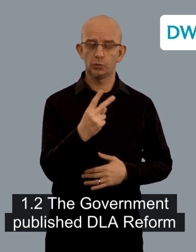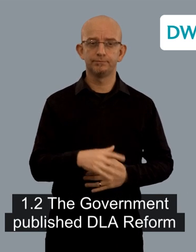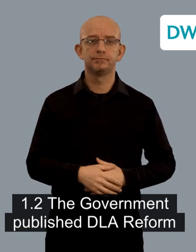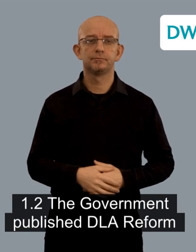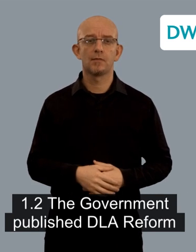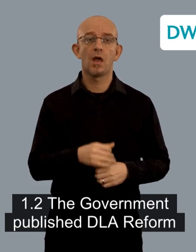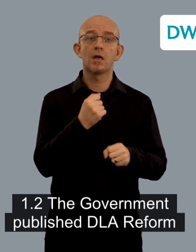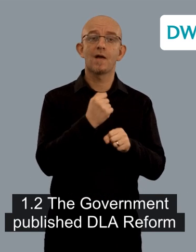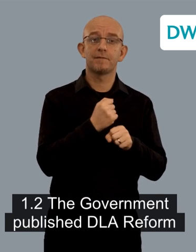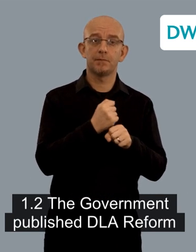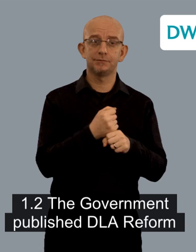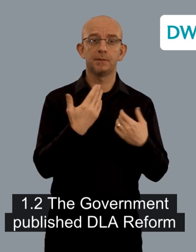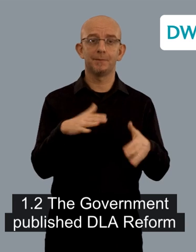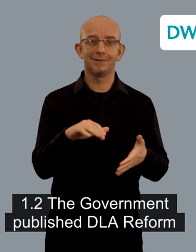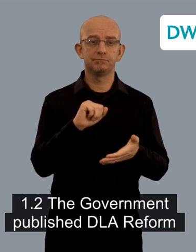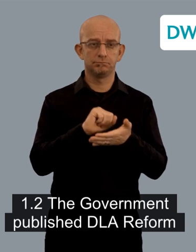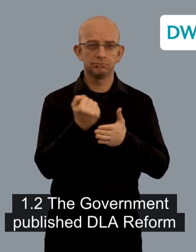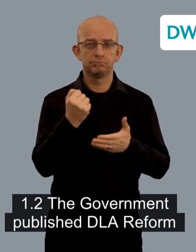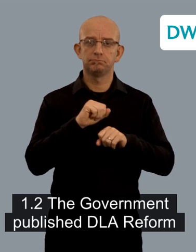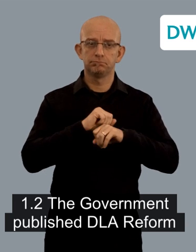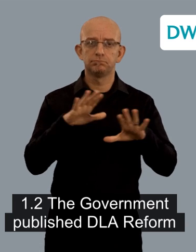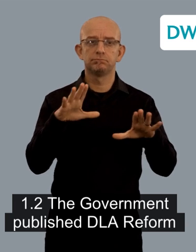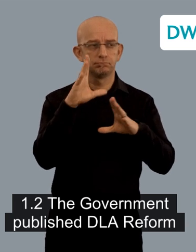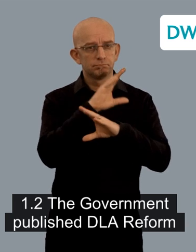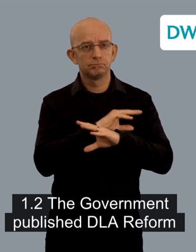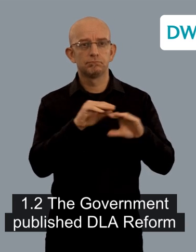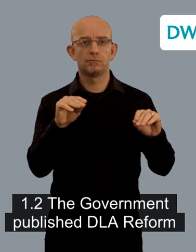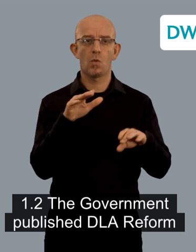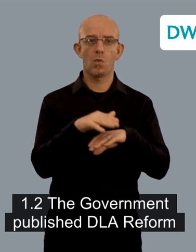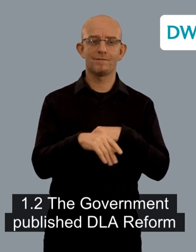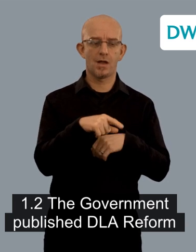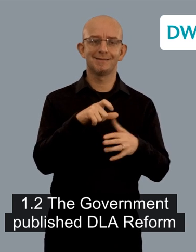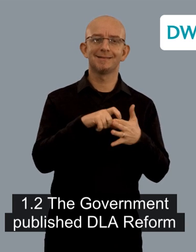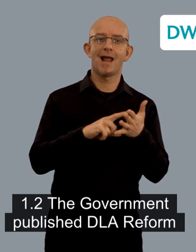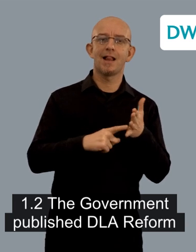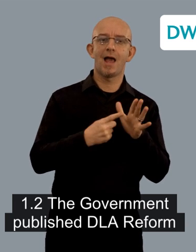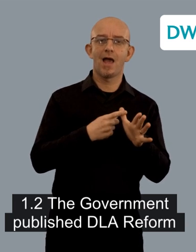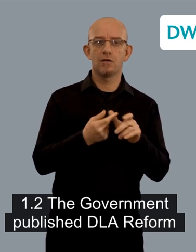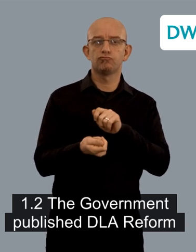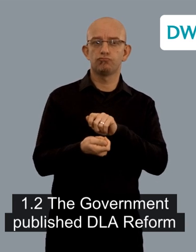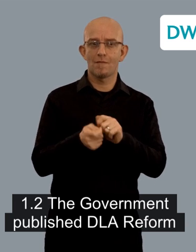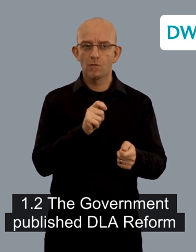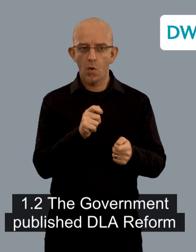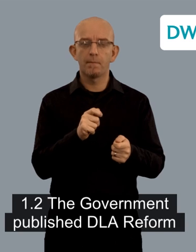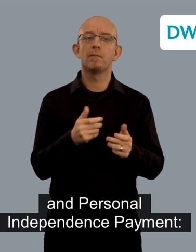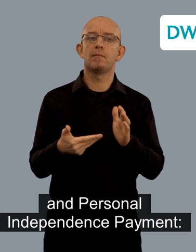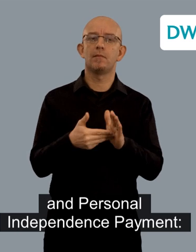(1.2) The Government published DLA reform and personal independence